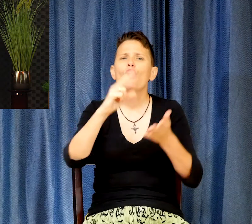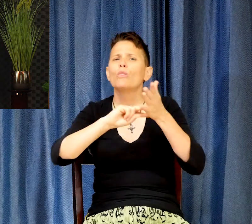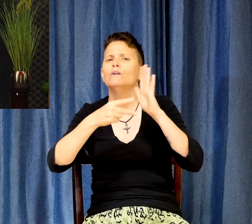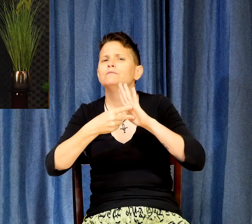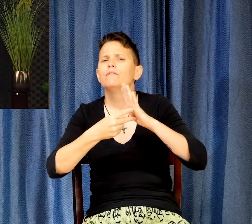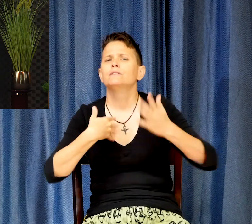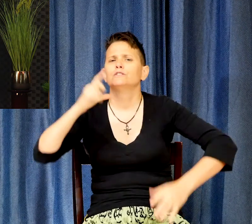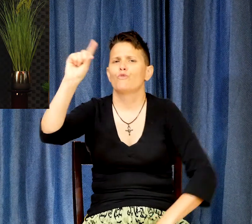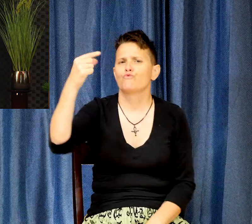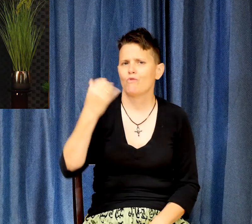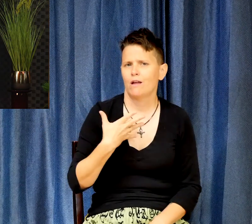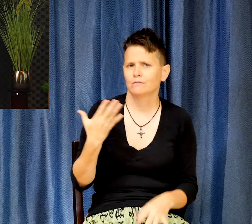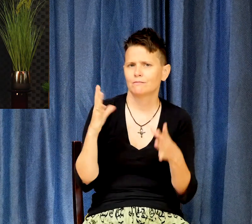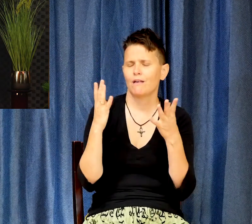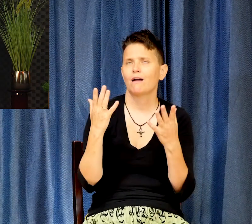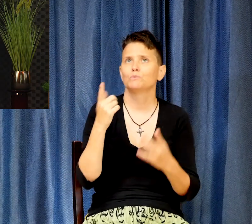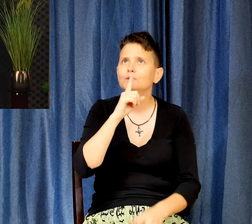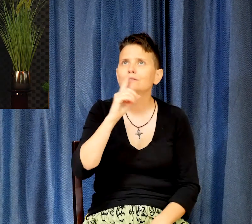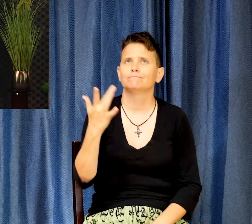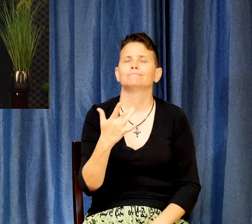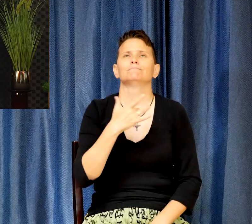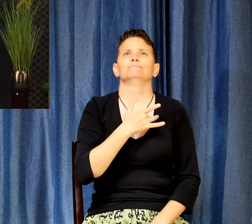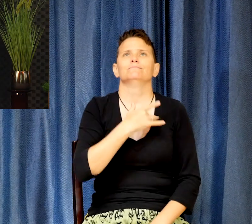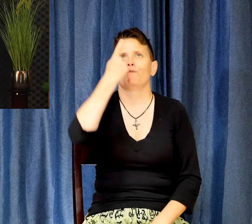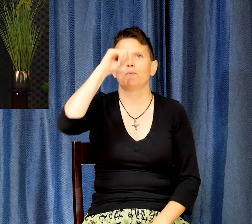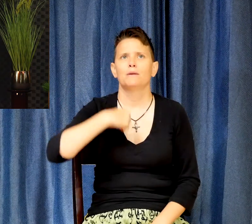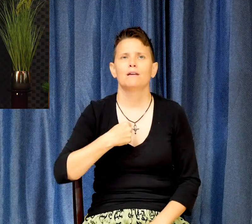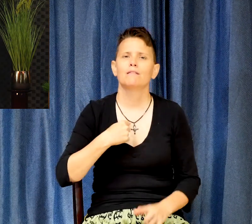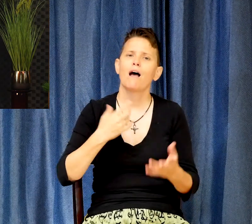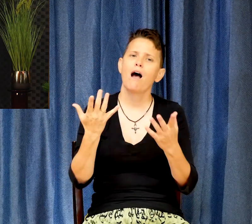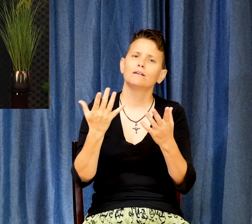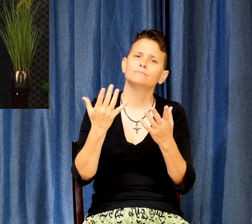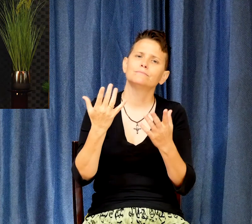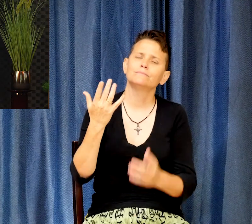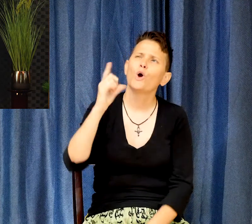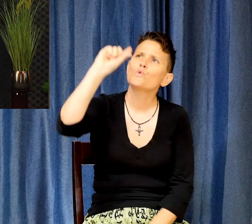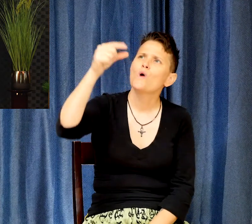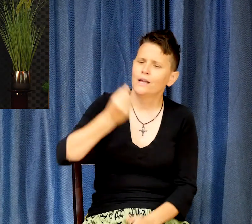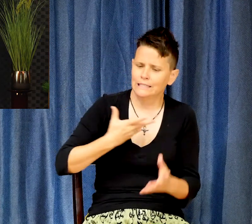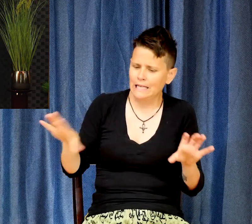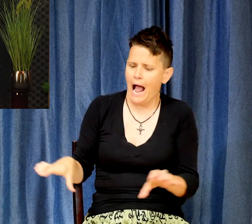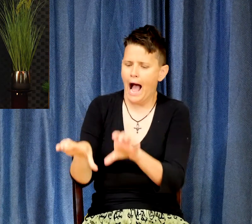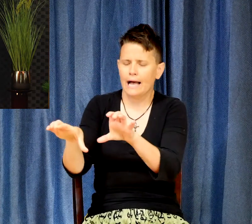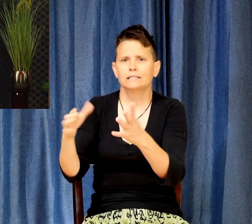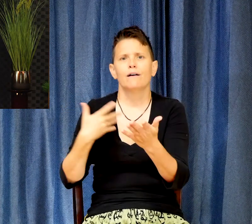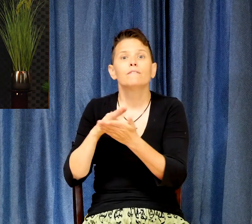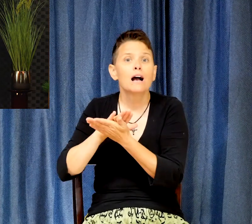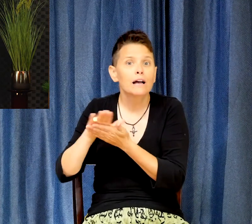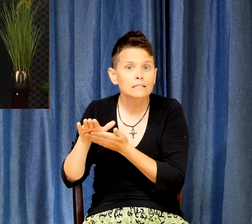also equally profound way, and that's that grace is a disposition to, or an act or instance of